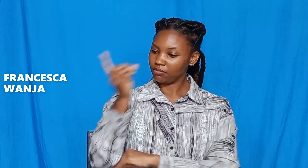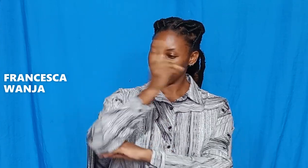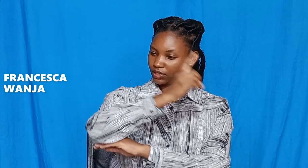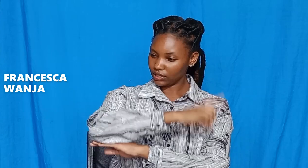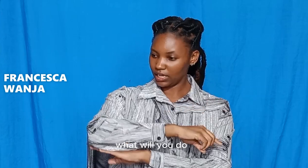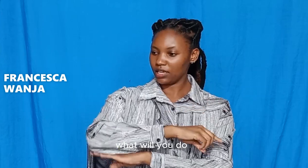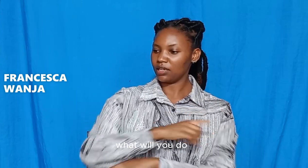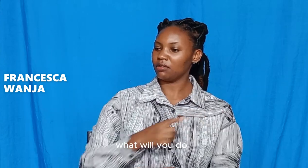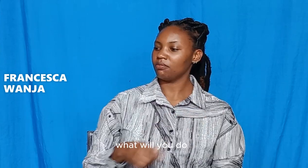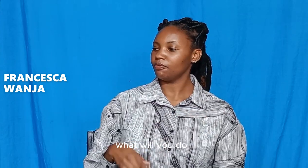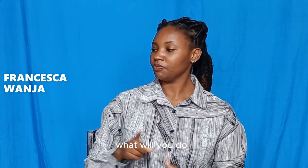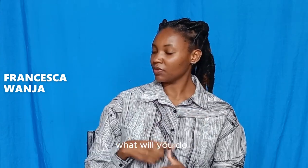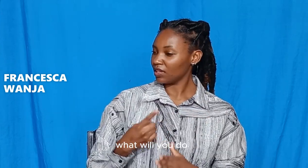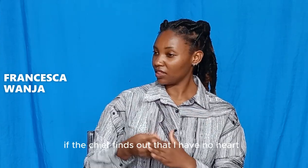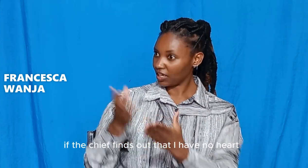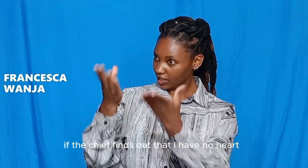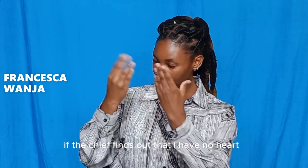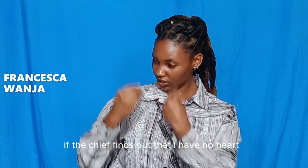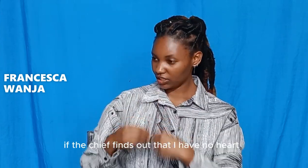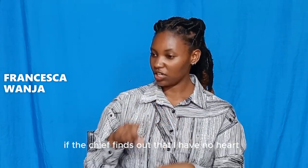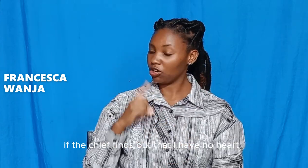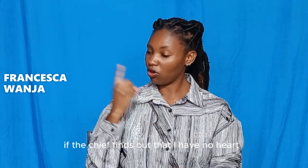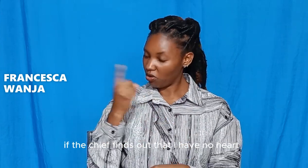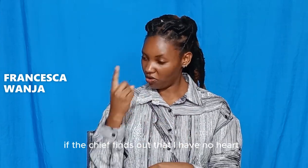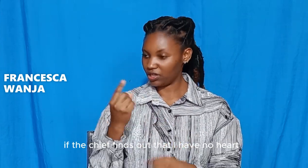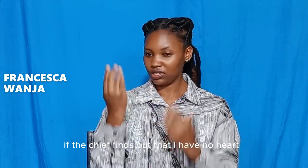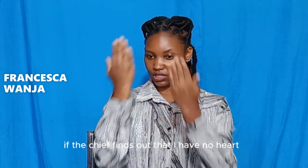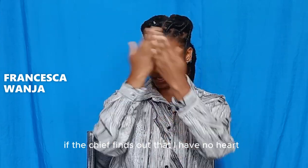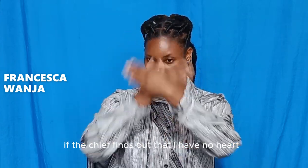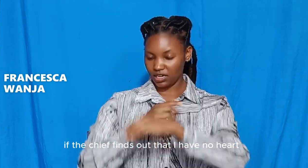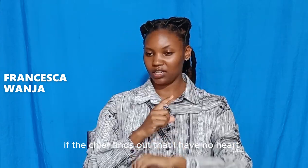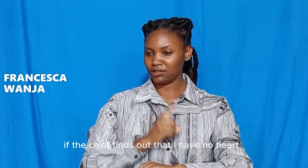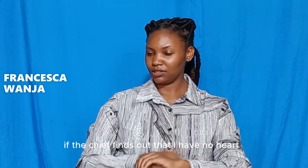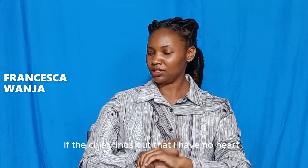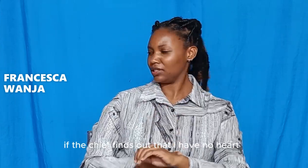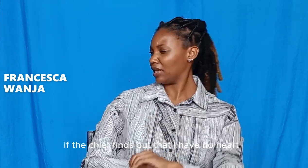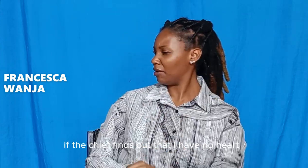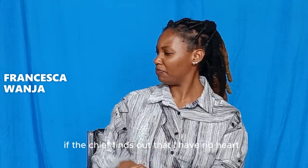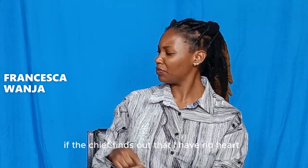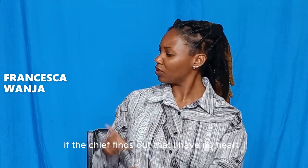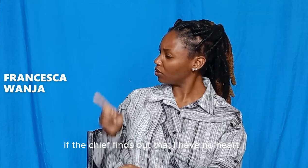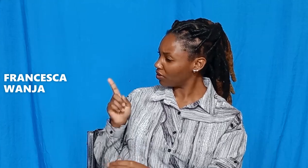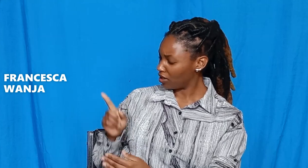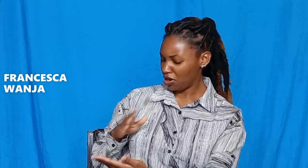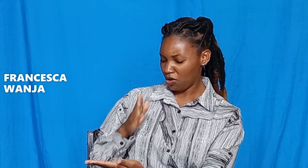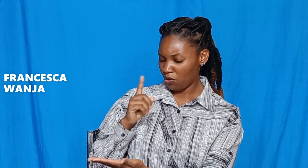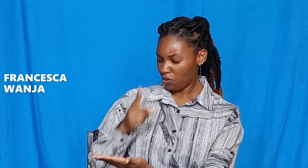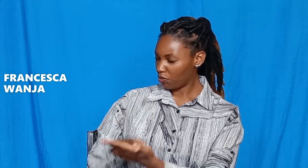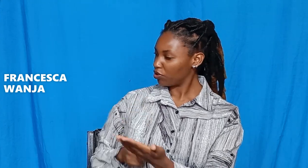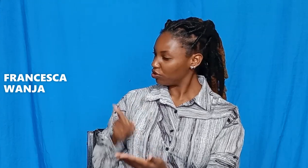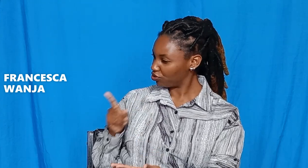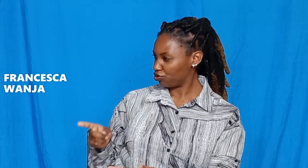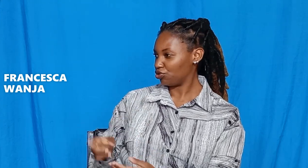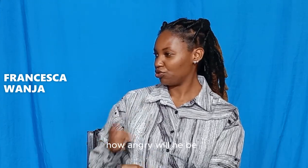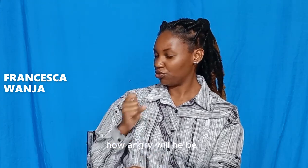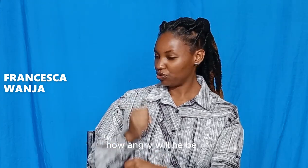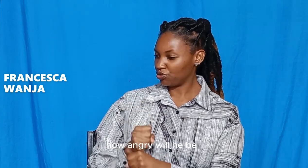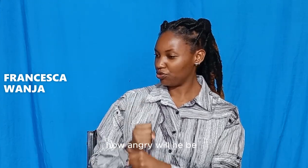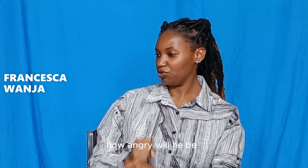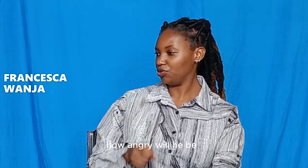What will you do if your chief finds out that I have no heart? How angry